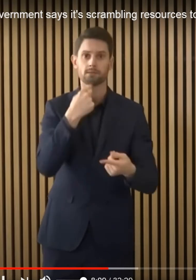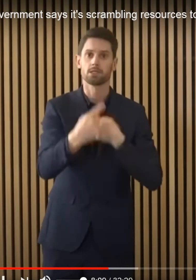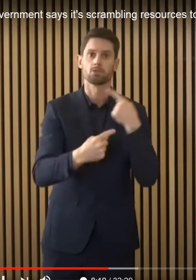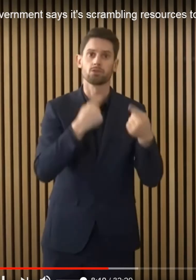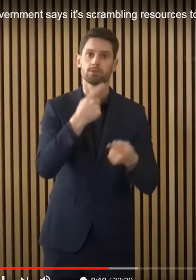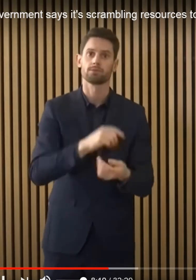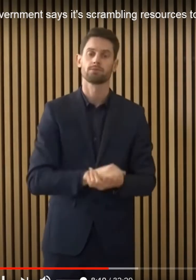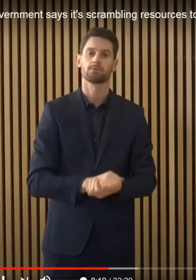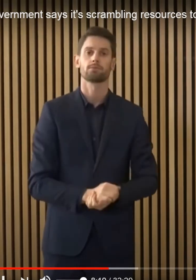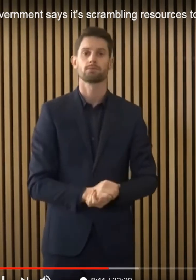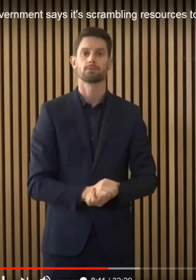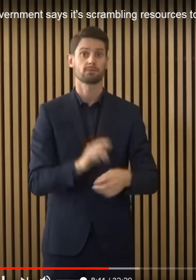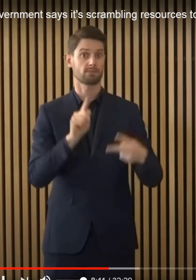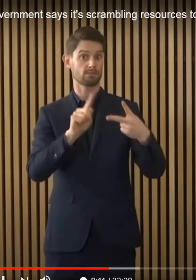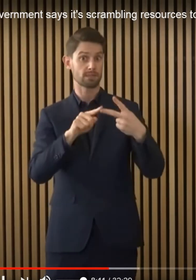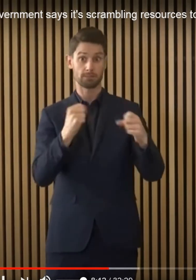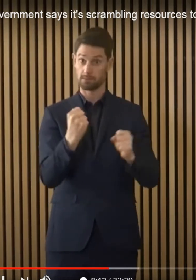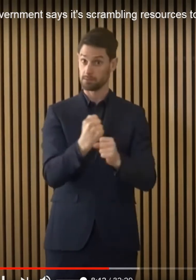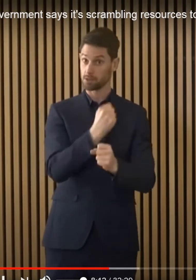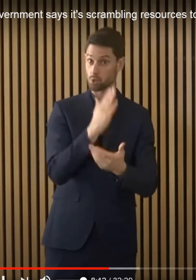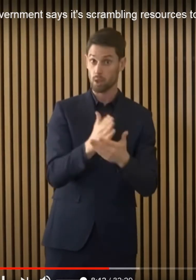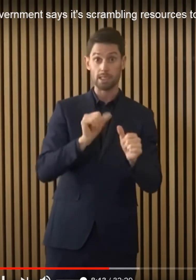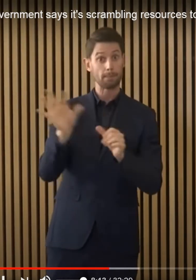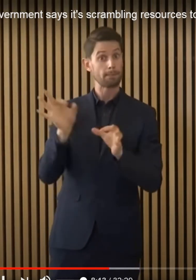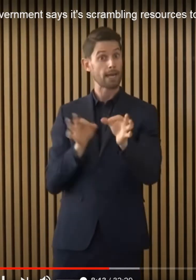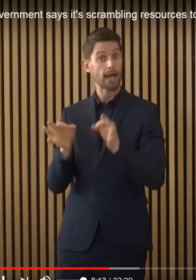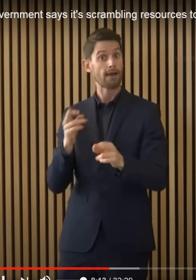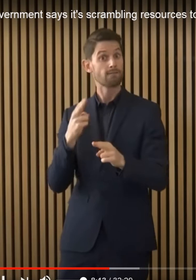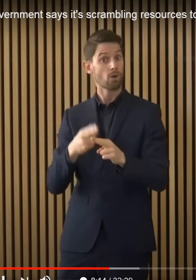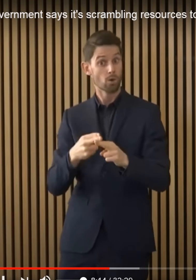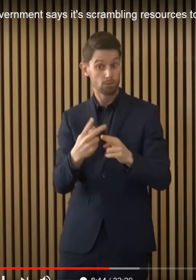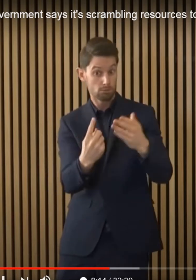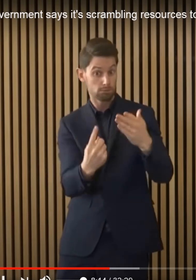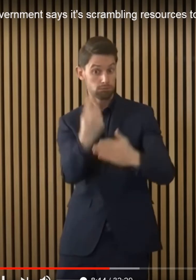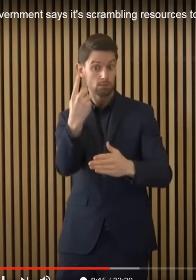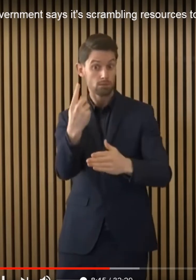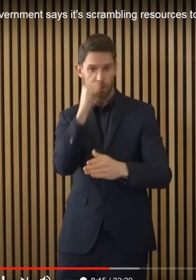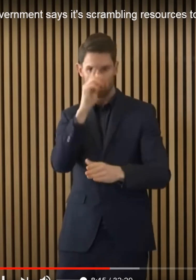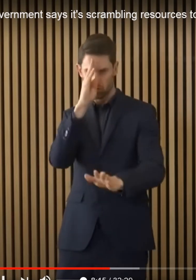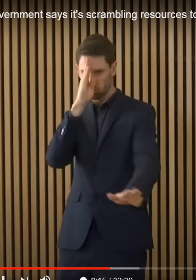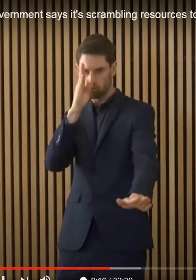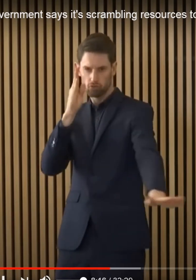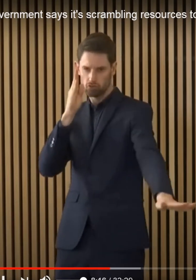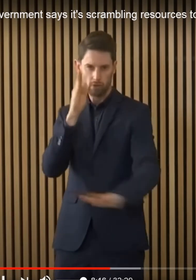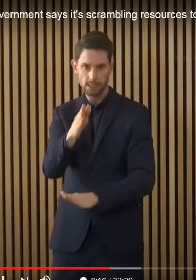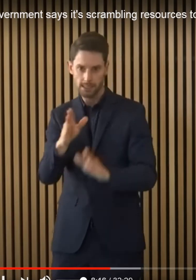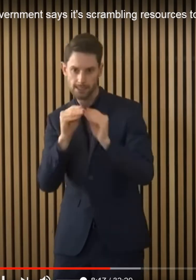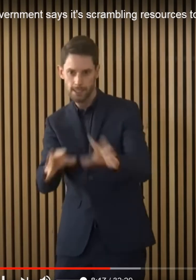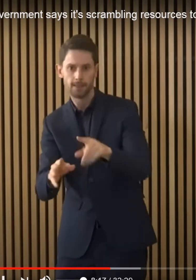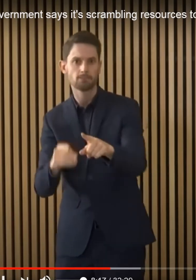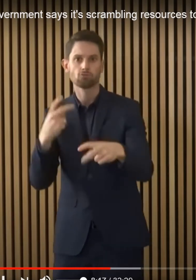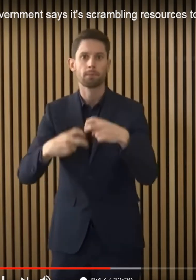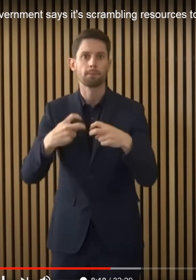about rapid response. Now that's about rapidly getting to the worst